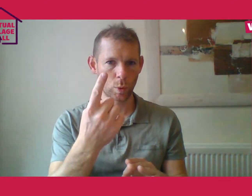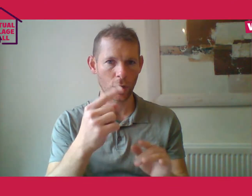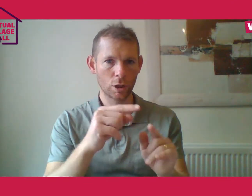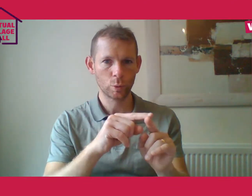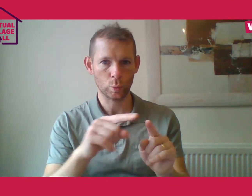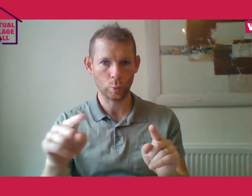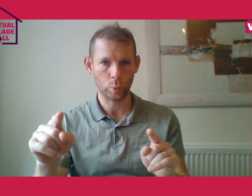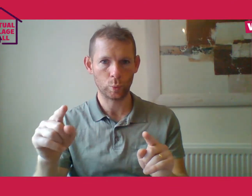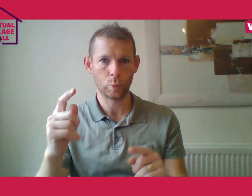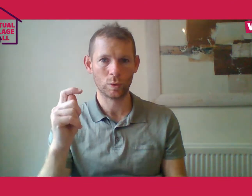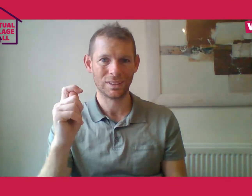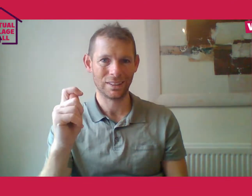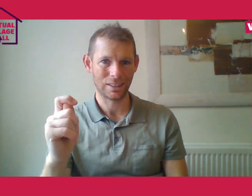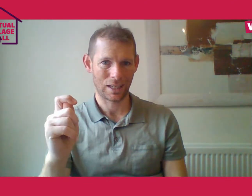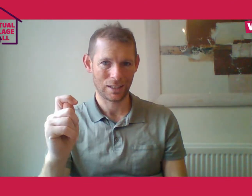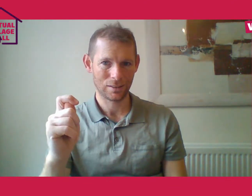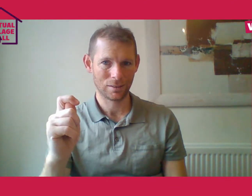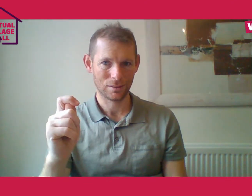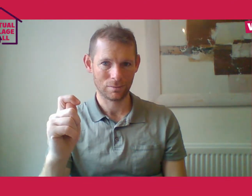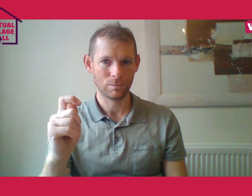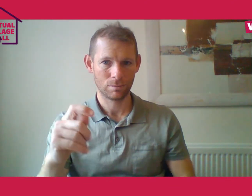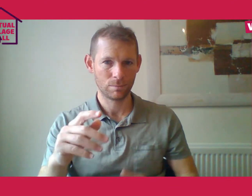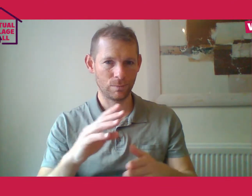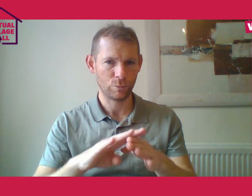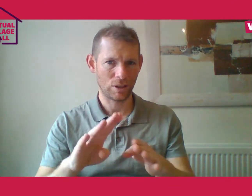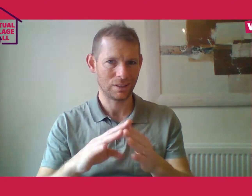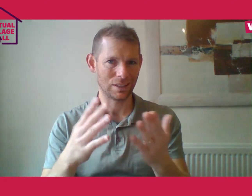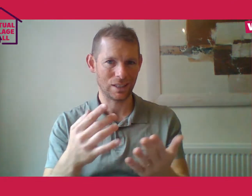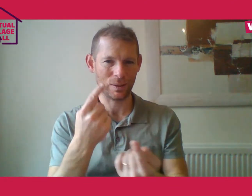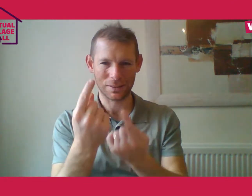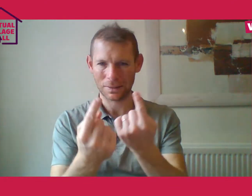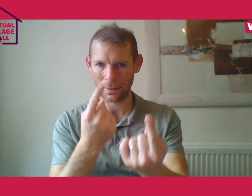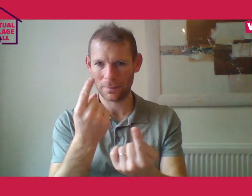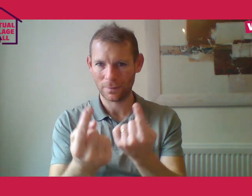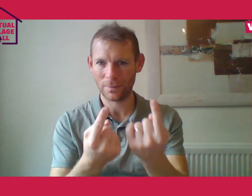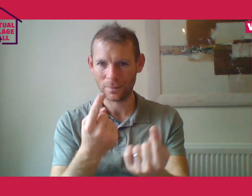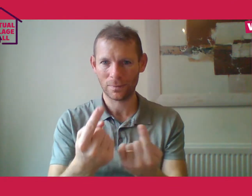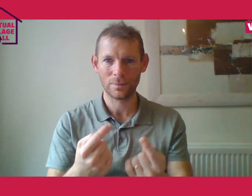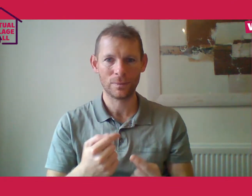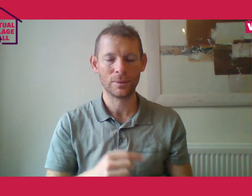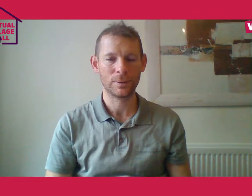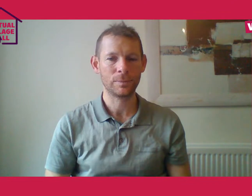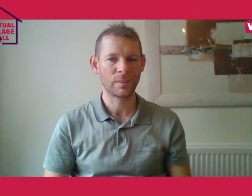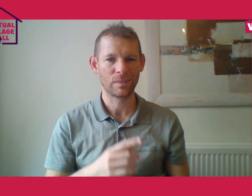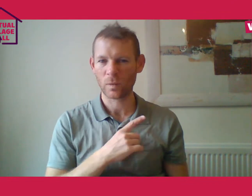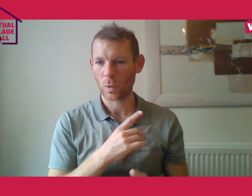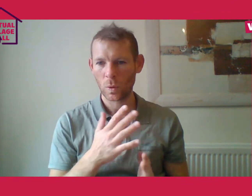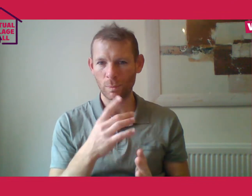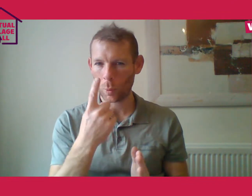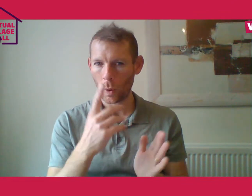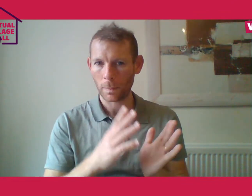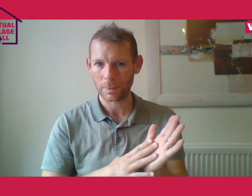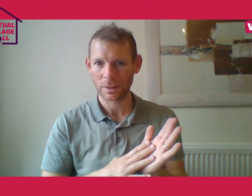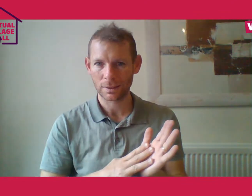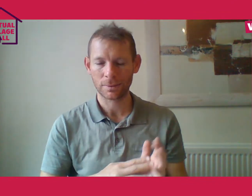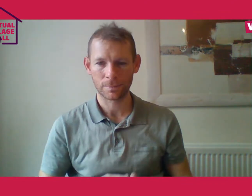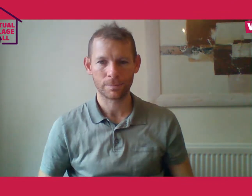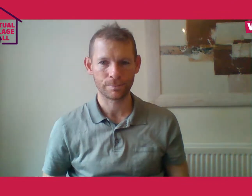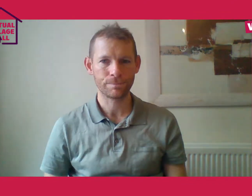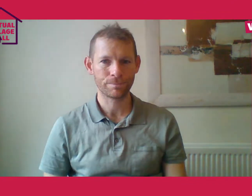So let's practice again, 1 to 10. Just in your own time, have a go at that, maybe for 1 minute.